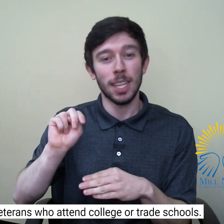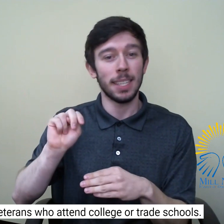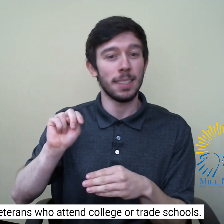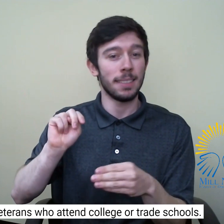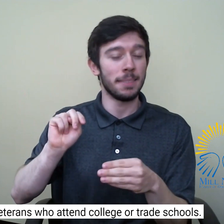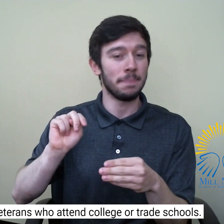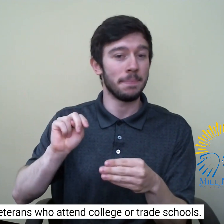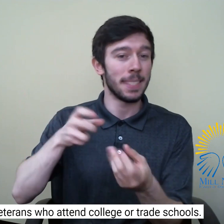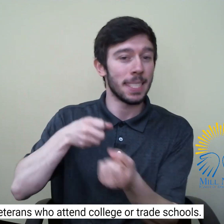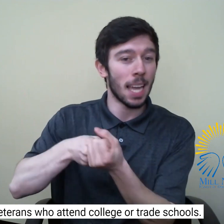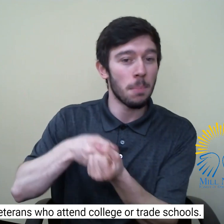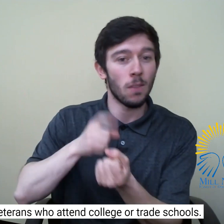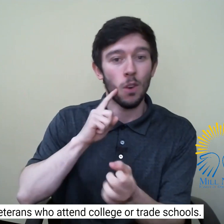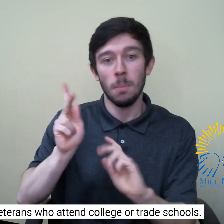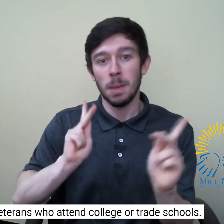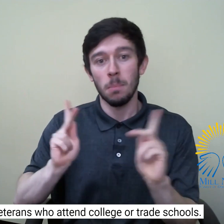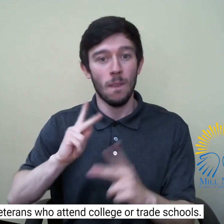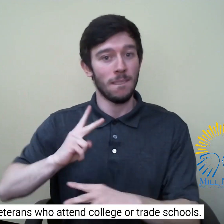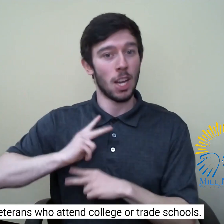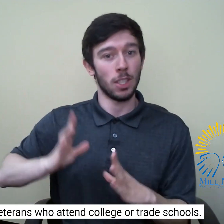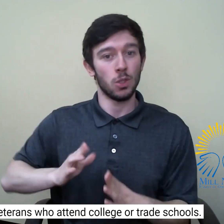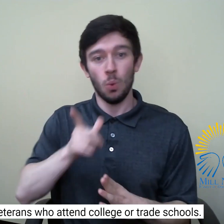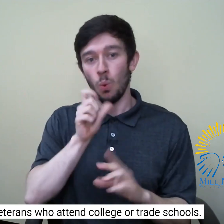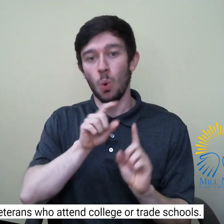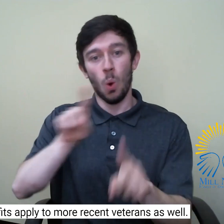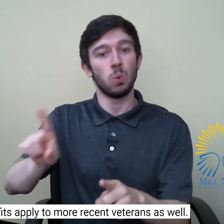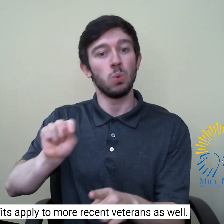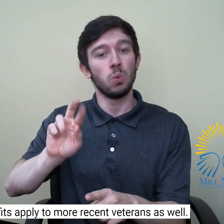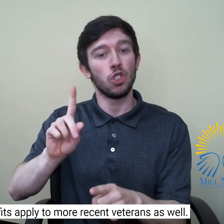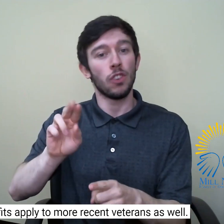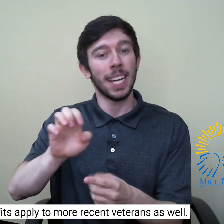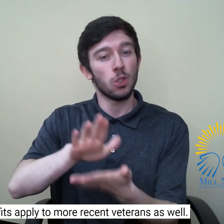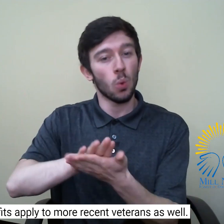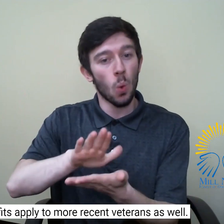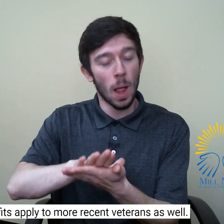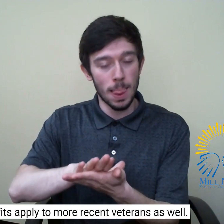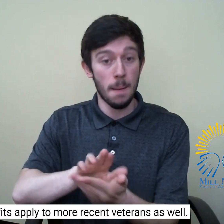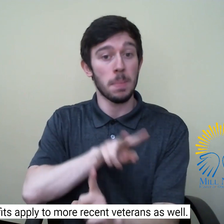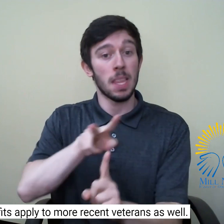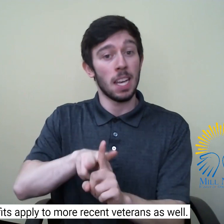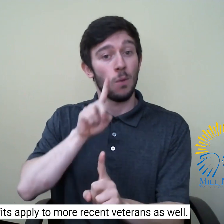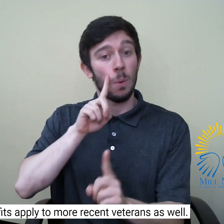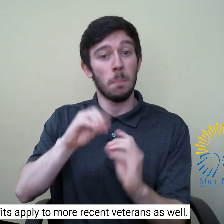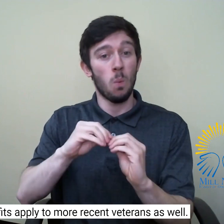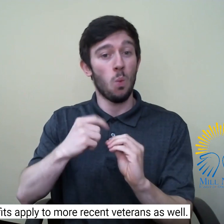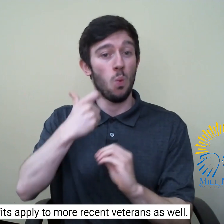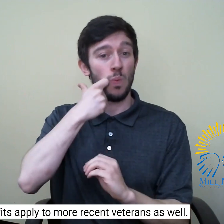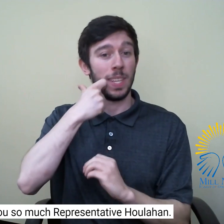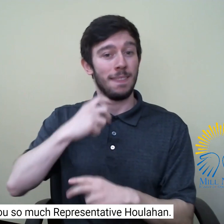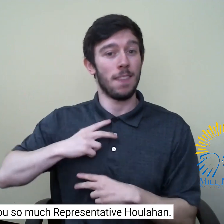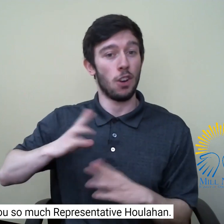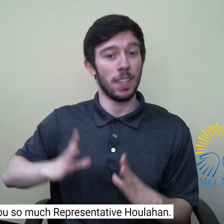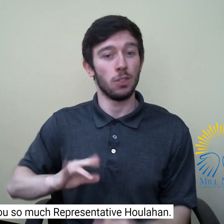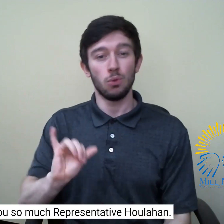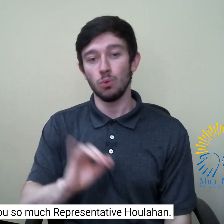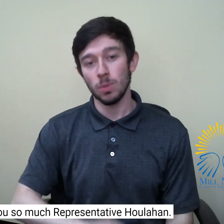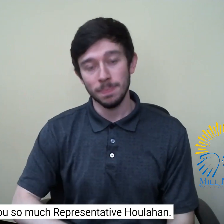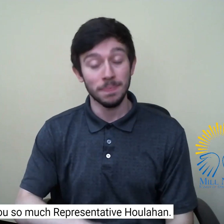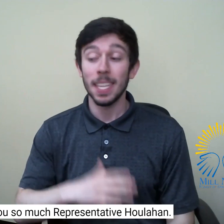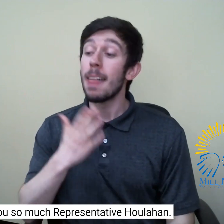for veterans who attend college or trade schools. These benefits apply to more recent veterans as well. Thank you so much, Representative